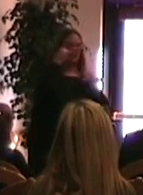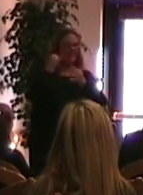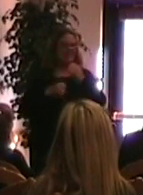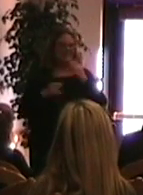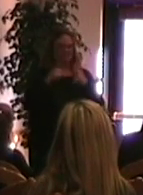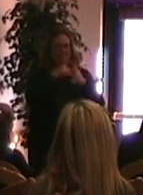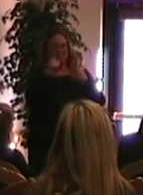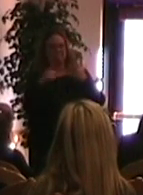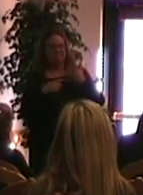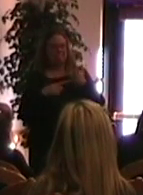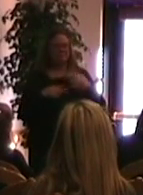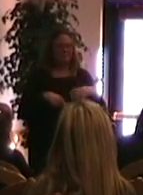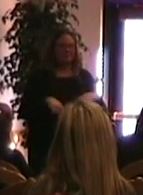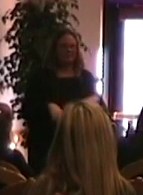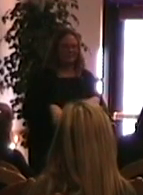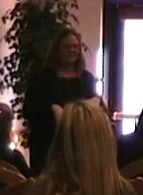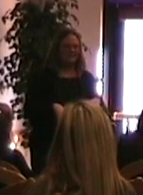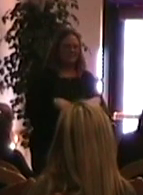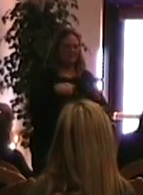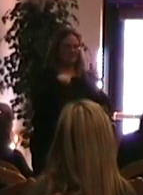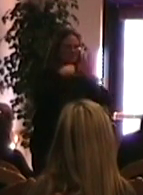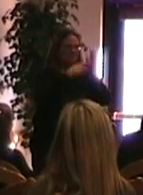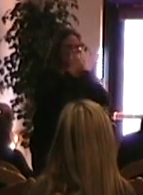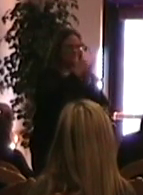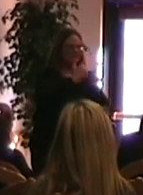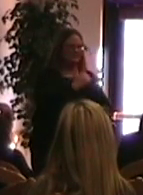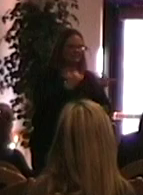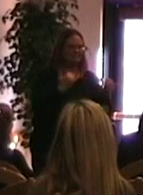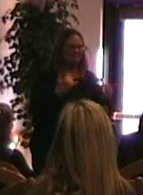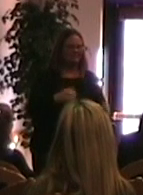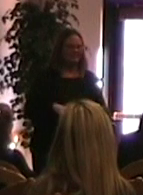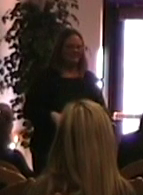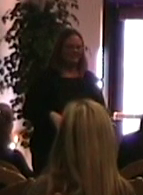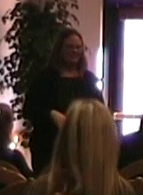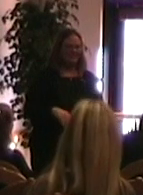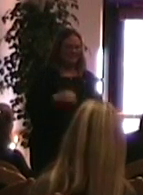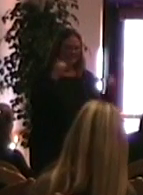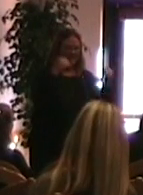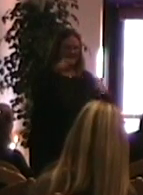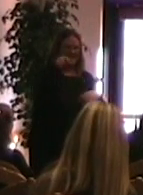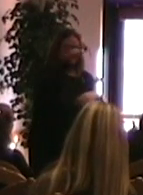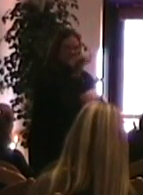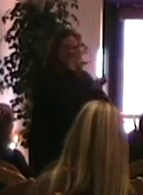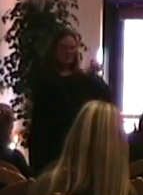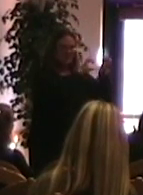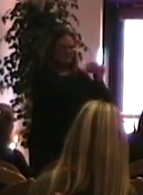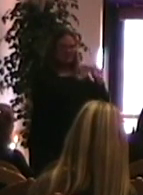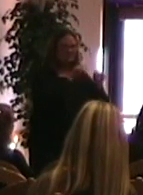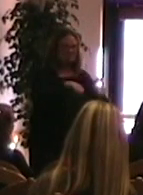lesson. See how many elements you recognize from today's lecture.